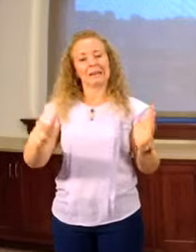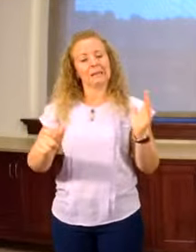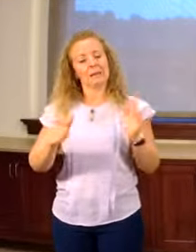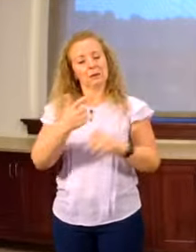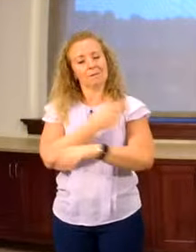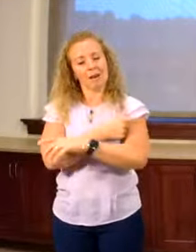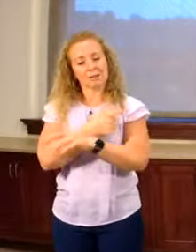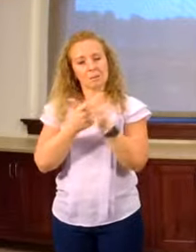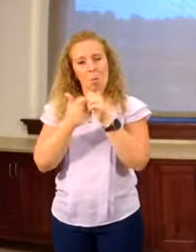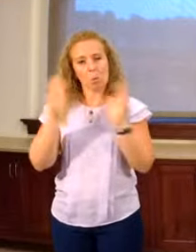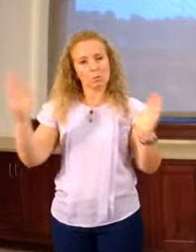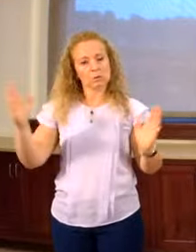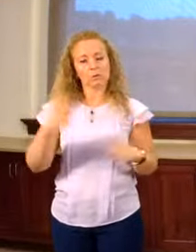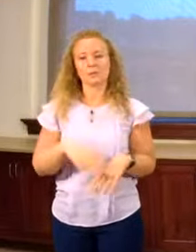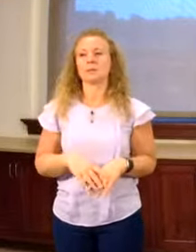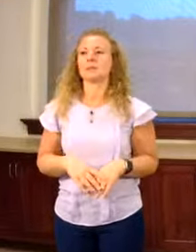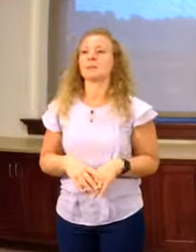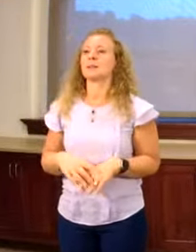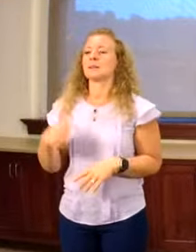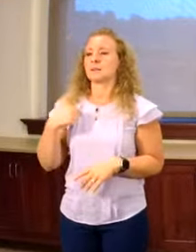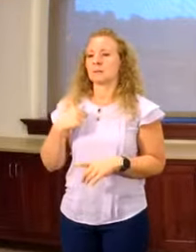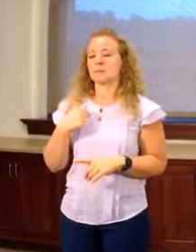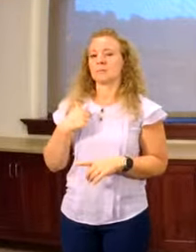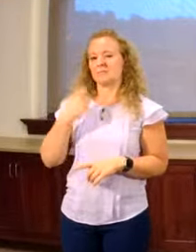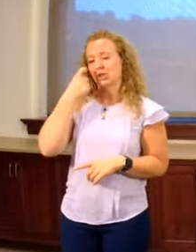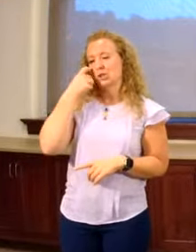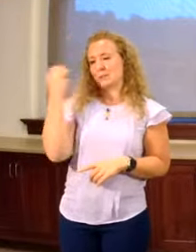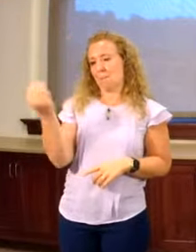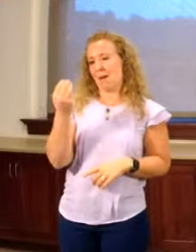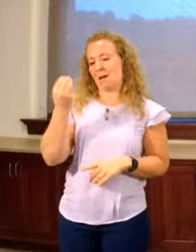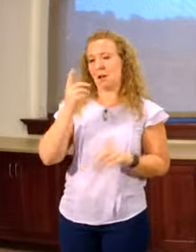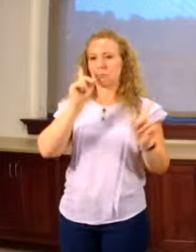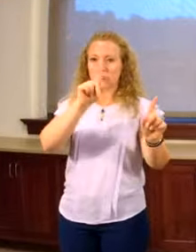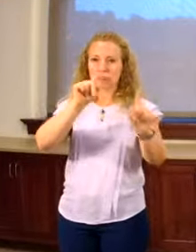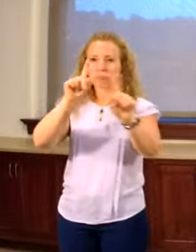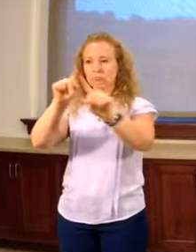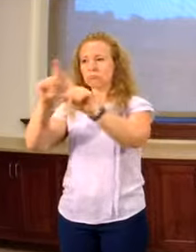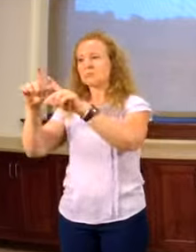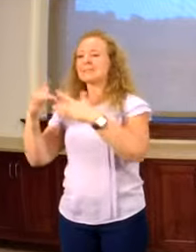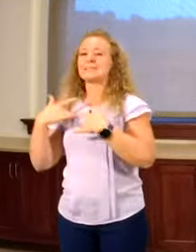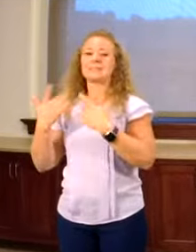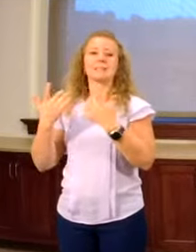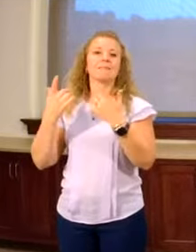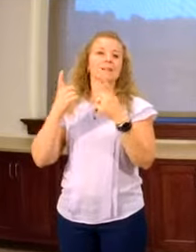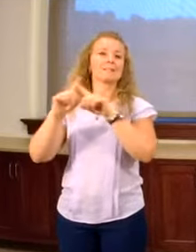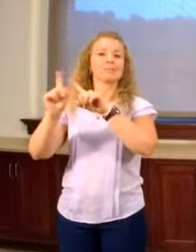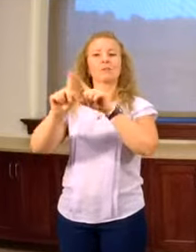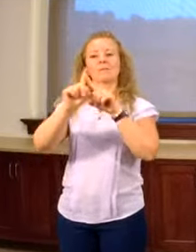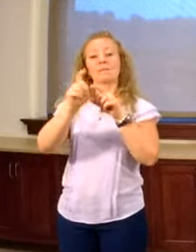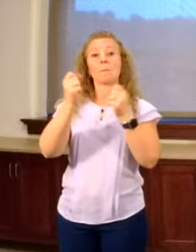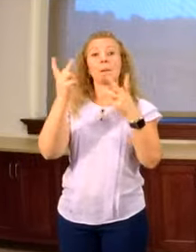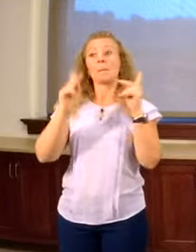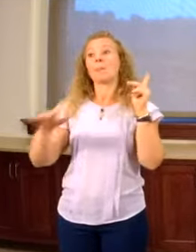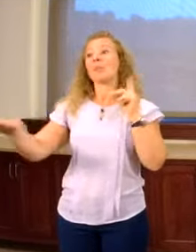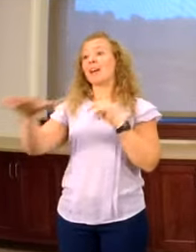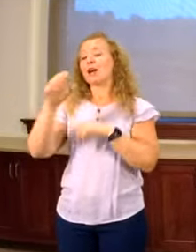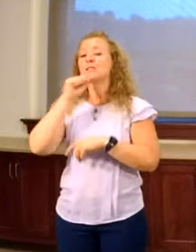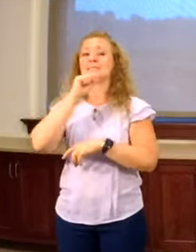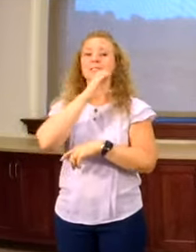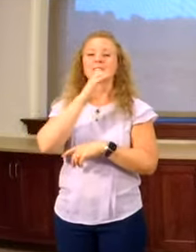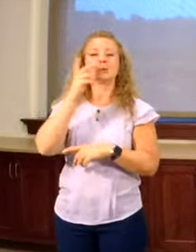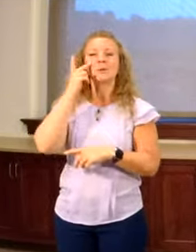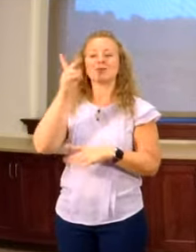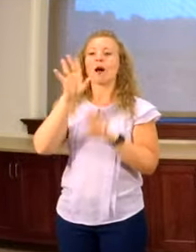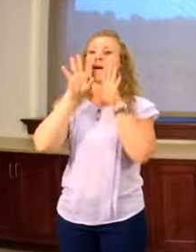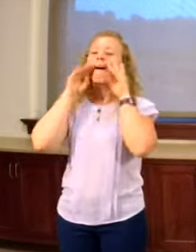most. I was around a lot of places on Monday at a lot of events. Many of the folks that were there were seniors, and you could